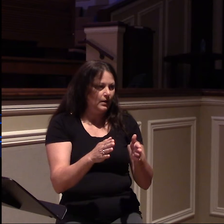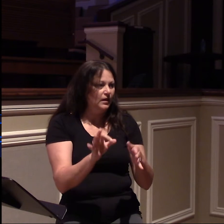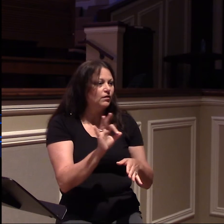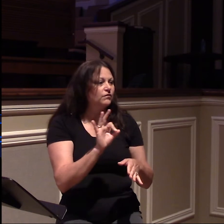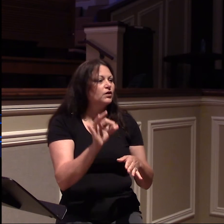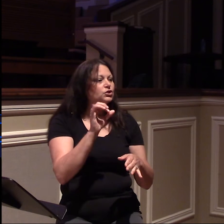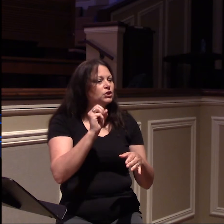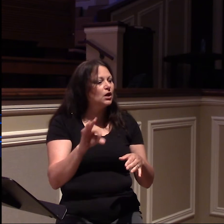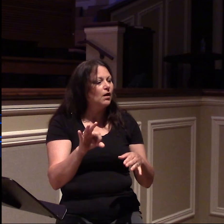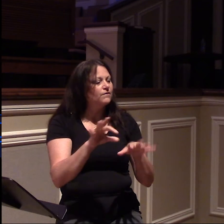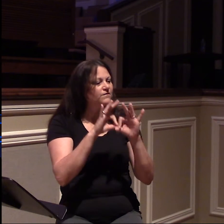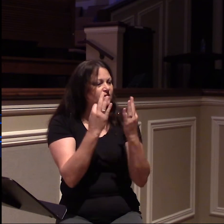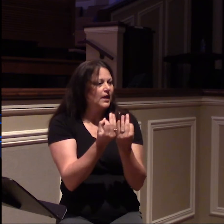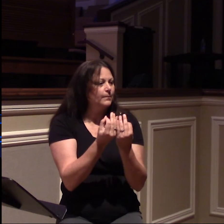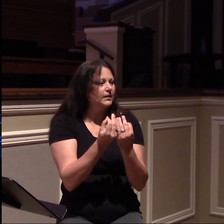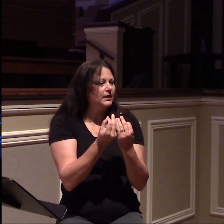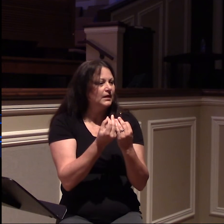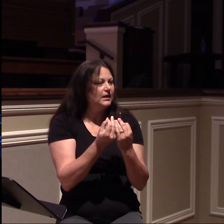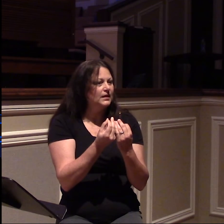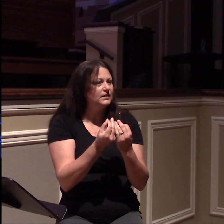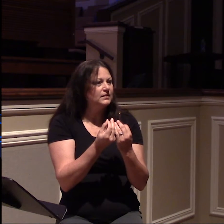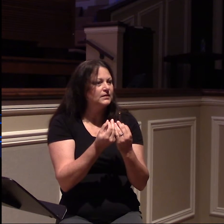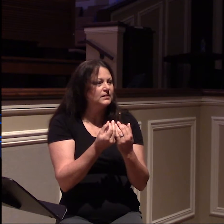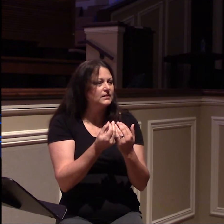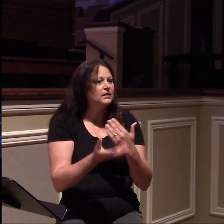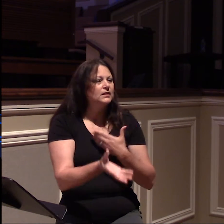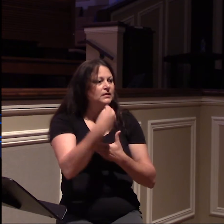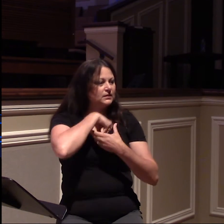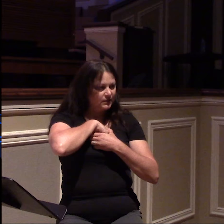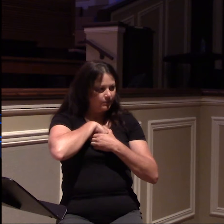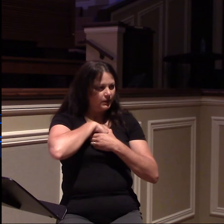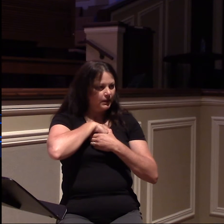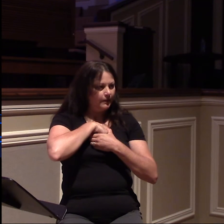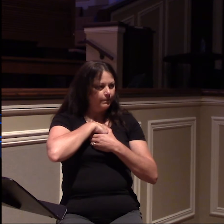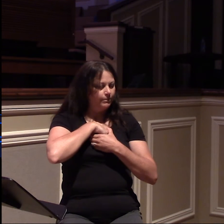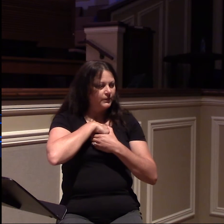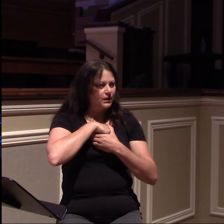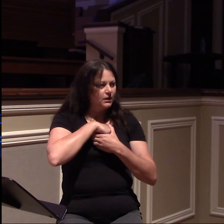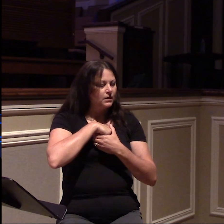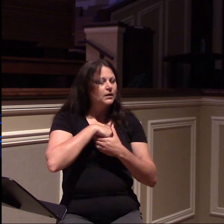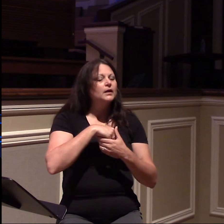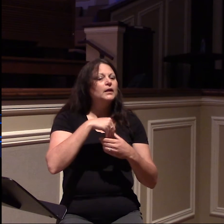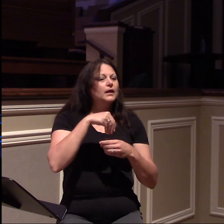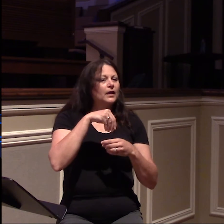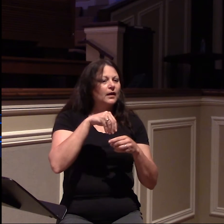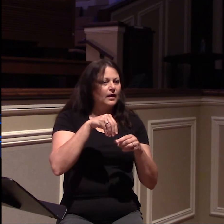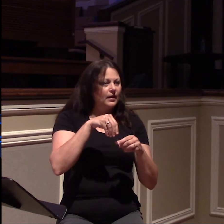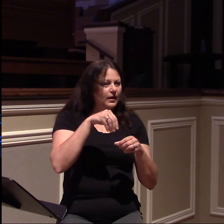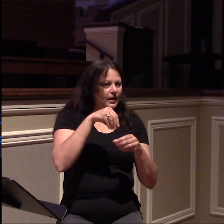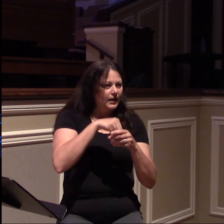is deeply rooted and wired to the identity of a Christian and to the functioning of our life together as a